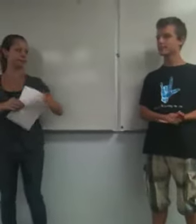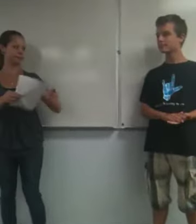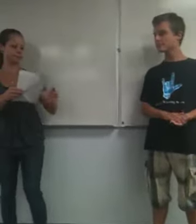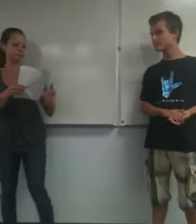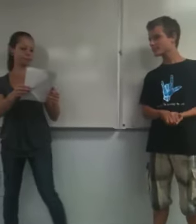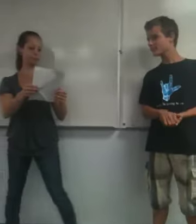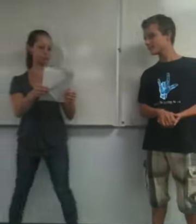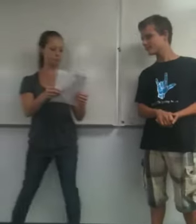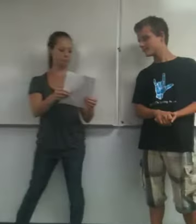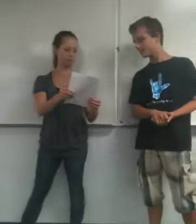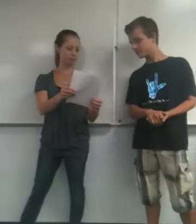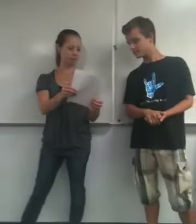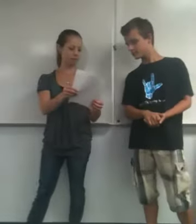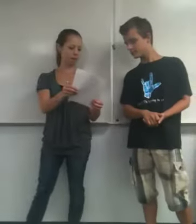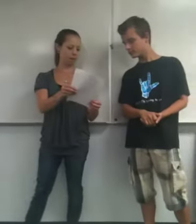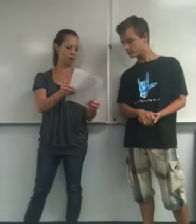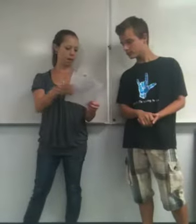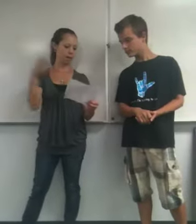there.